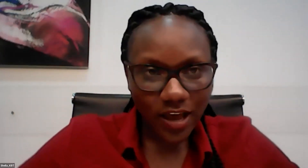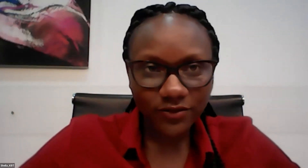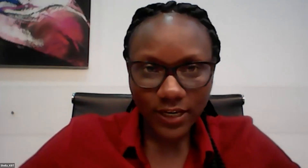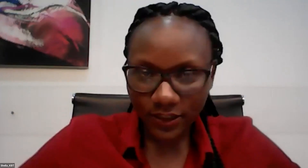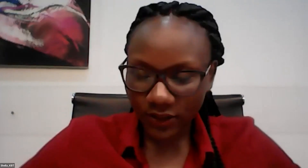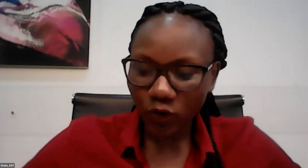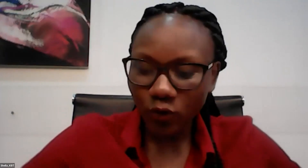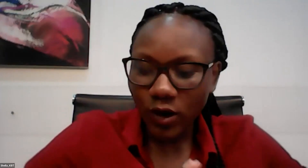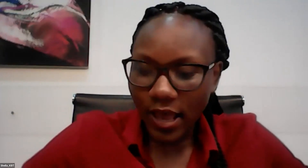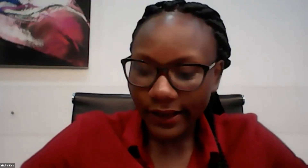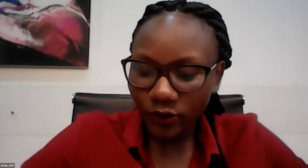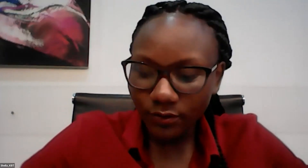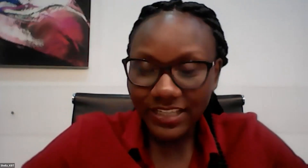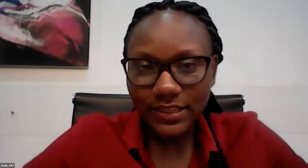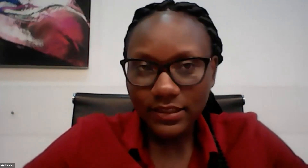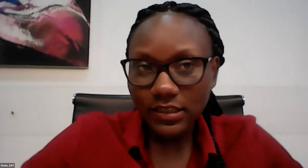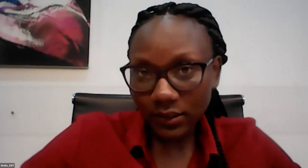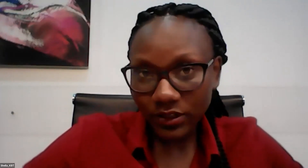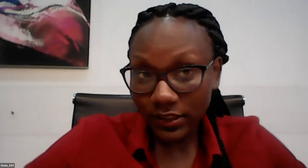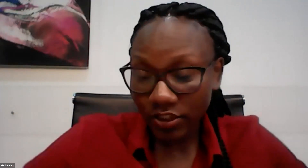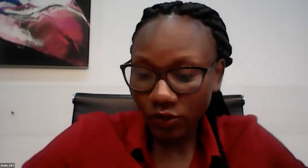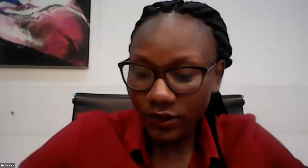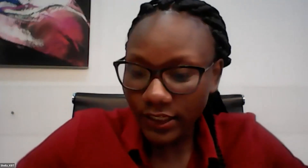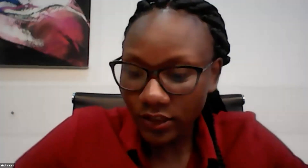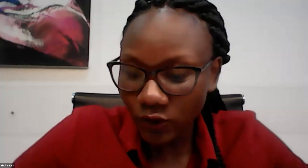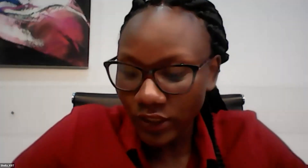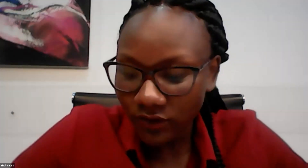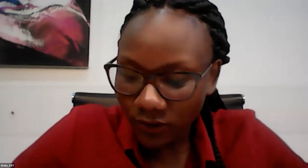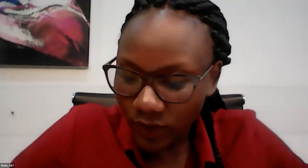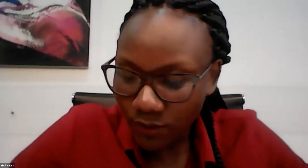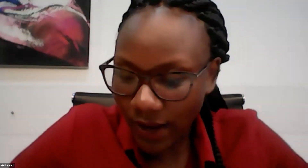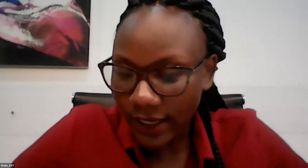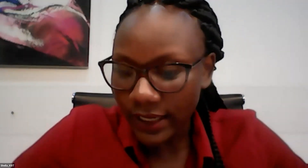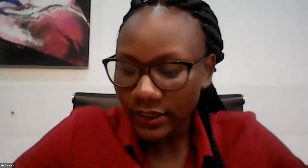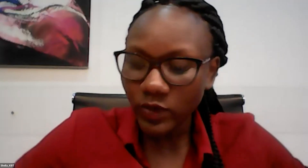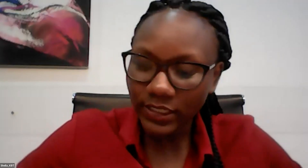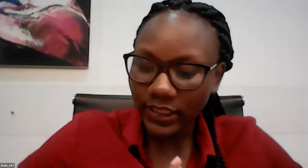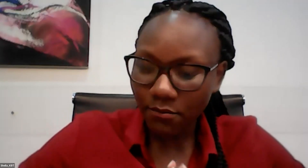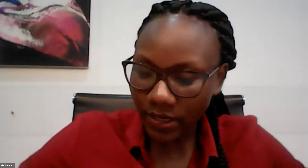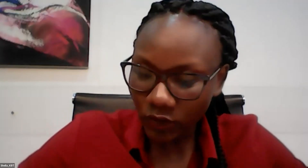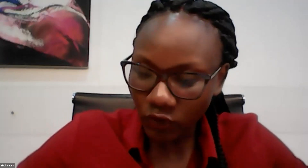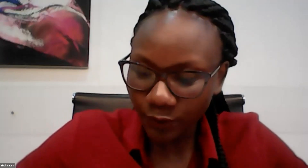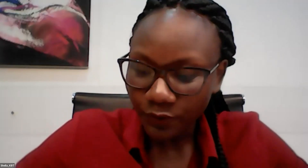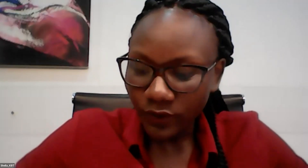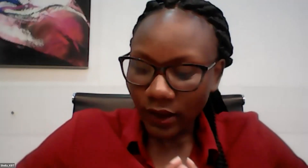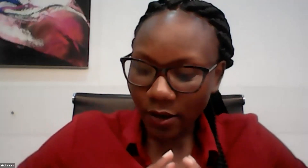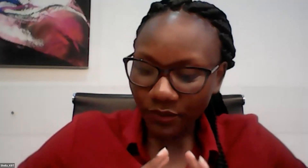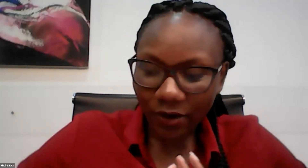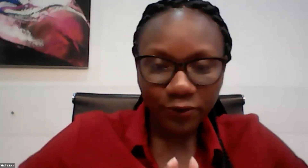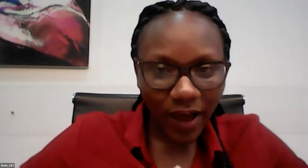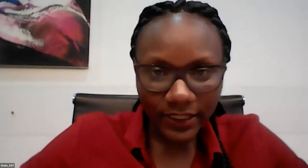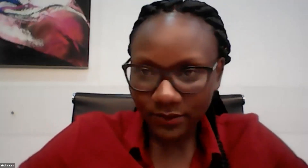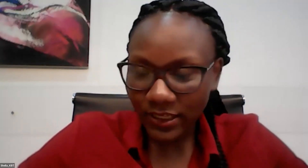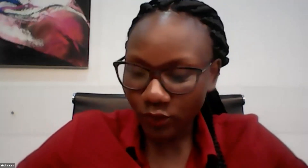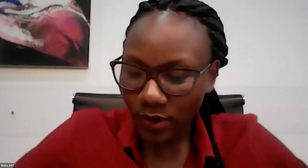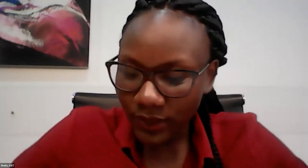that, we have judges who, again, will be assessing these presentations and, giving feedback and rating them based on a